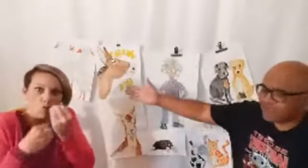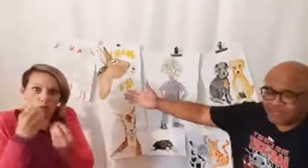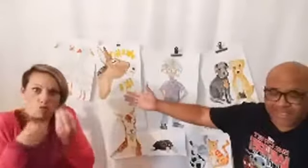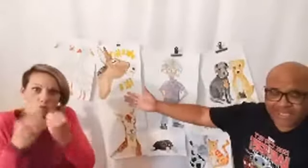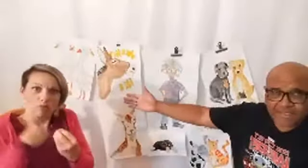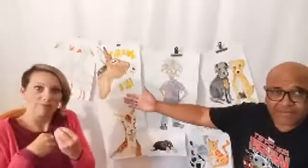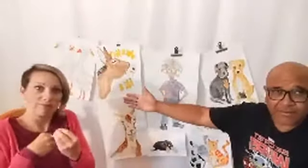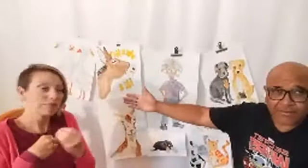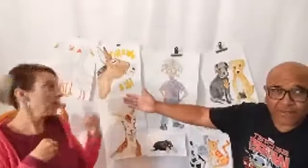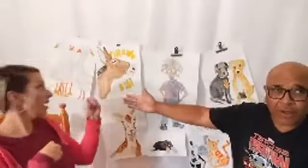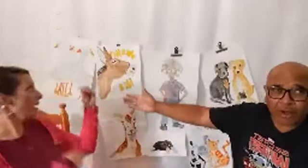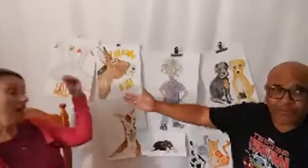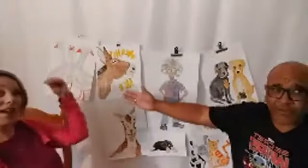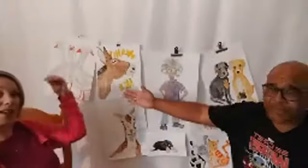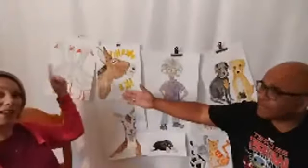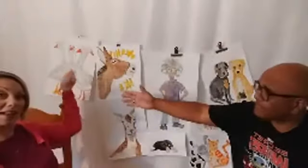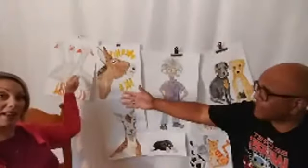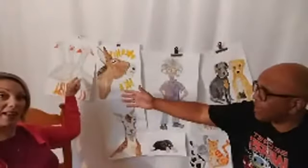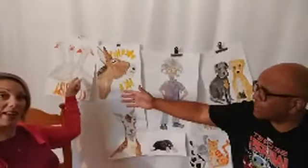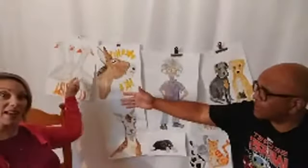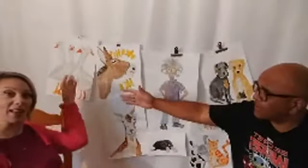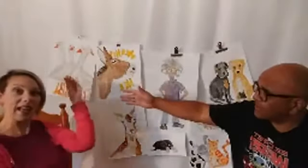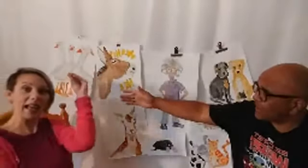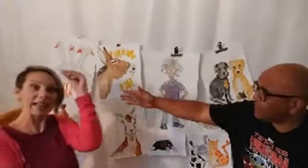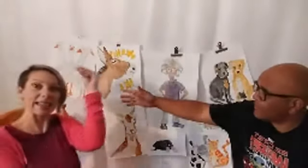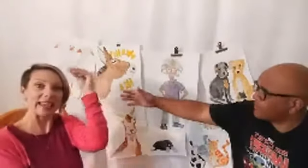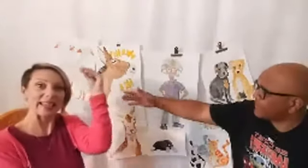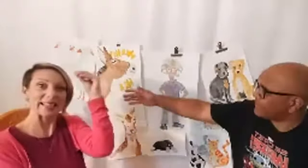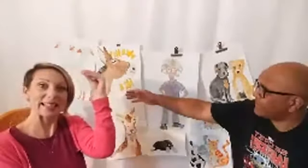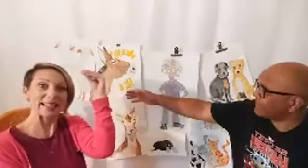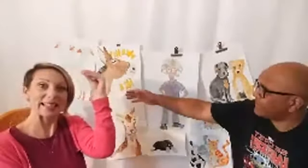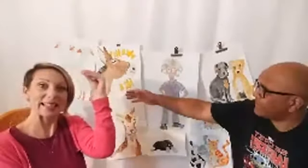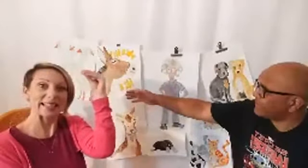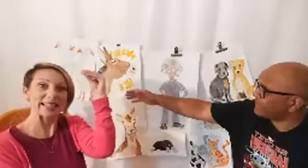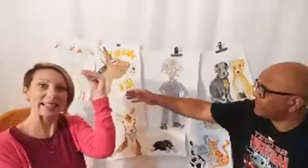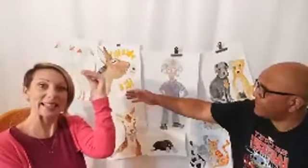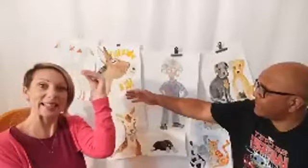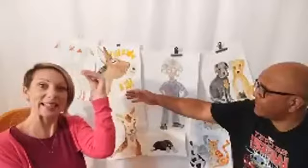some geese that look after his garden and his farm or whatever.